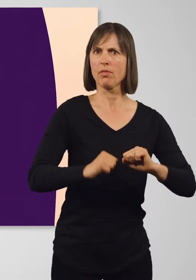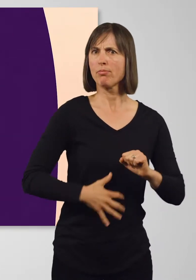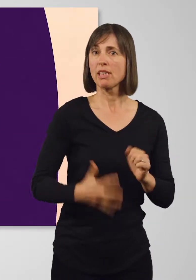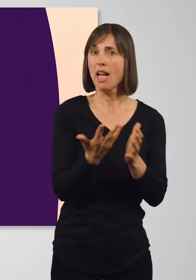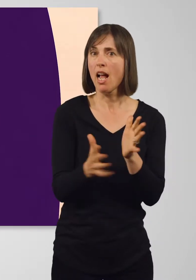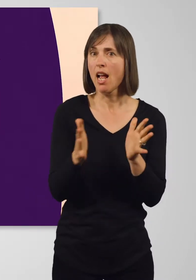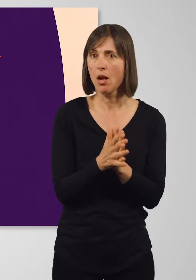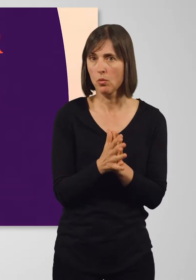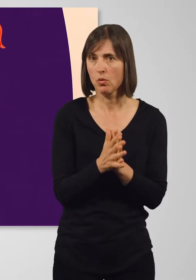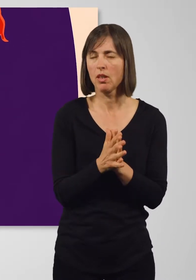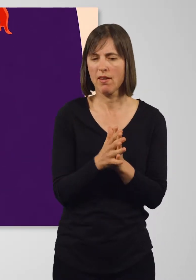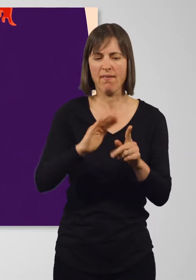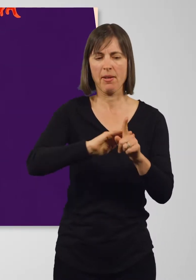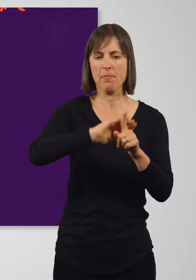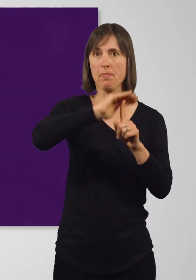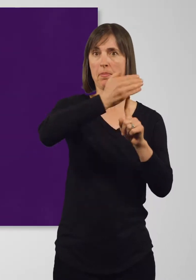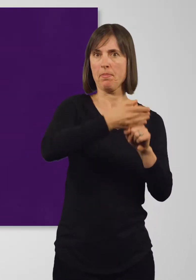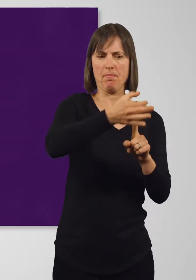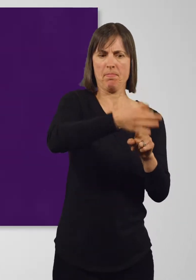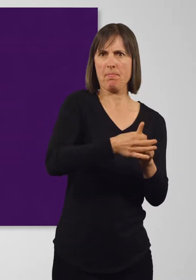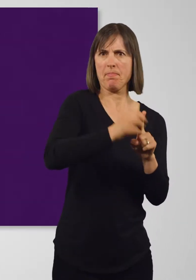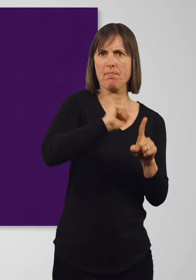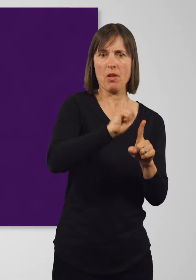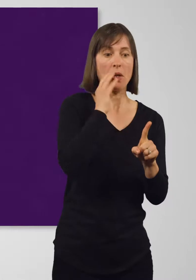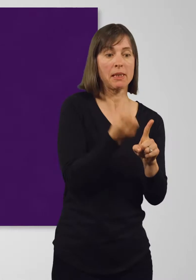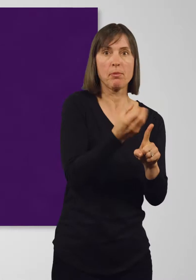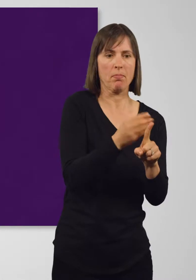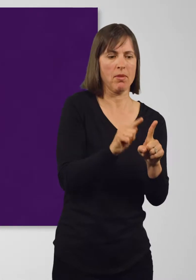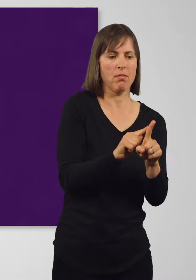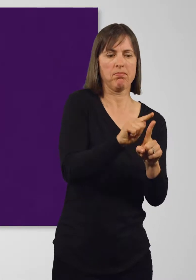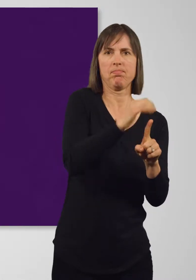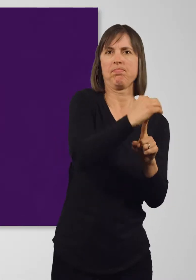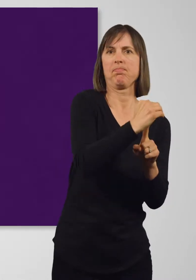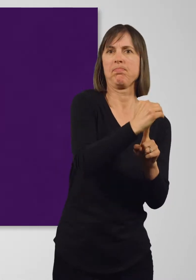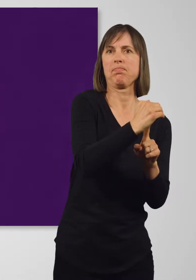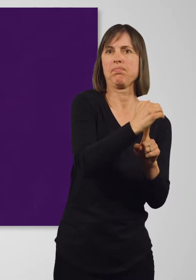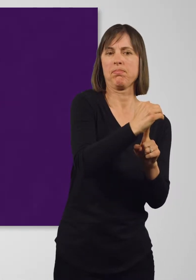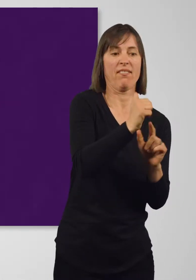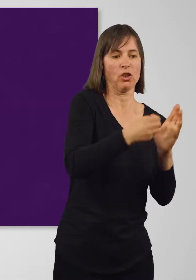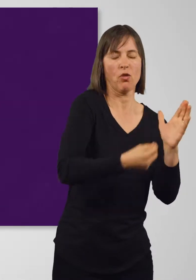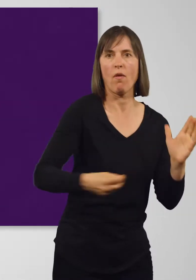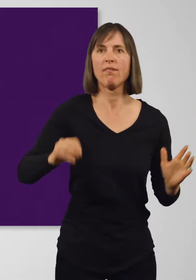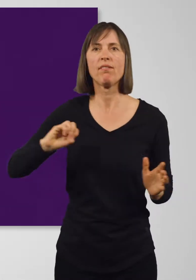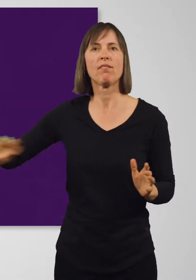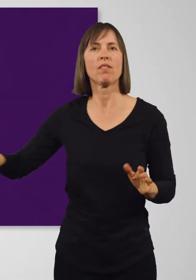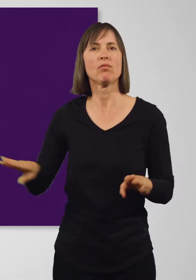Condoms help avoid pregnancy by trapping the white fluid containing sperm that comes from the penis during sex,